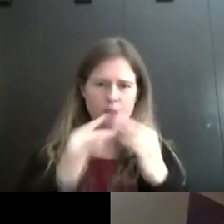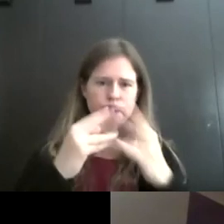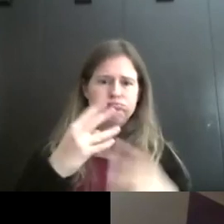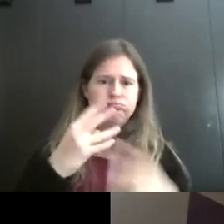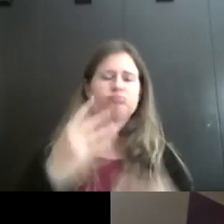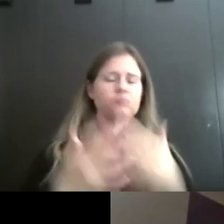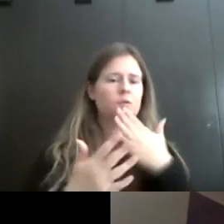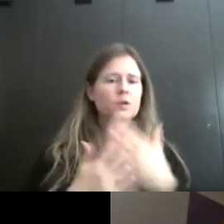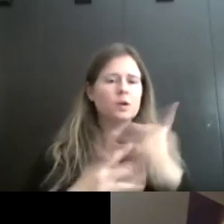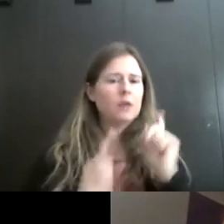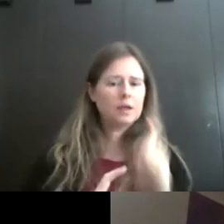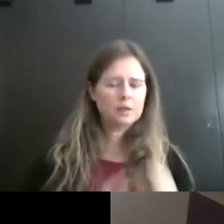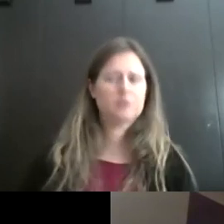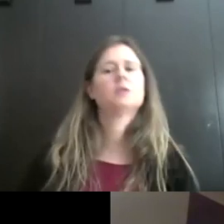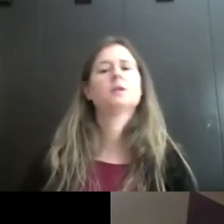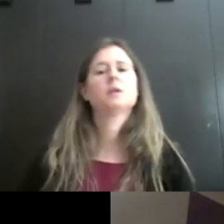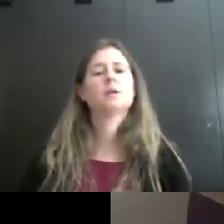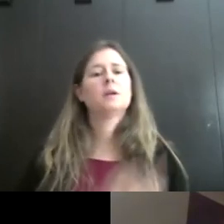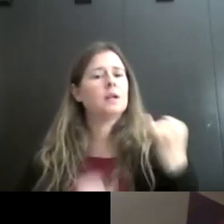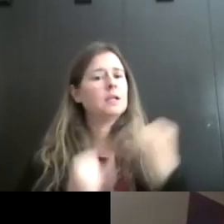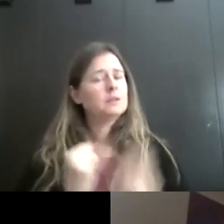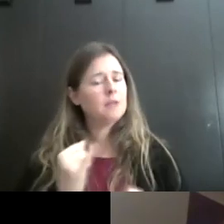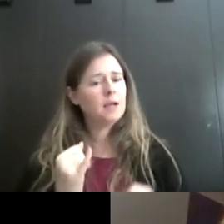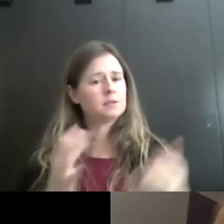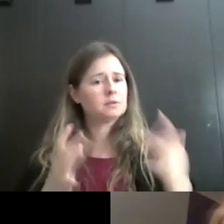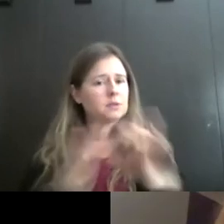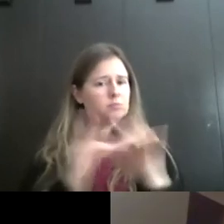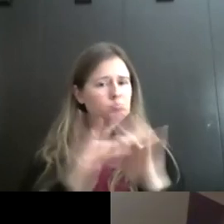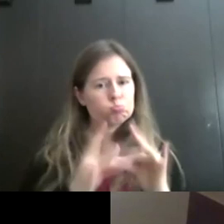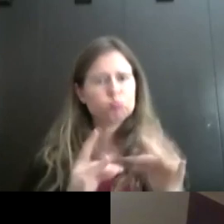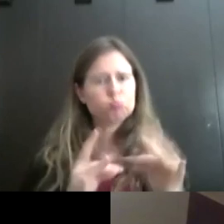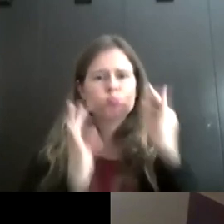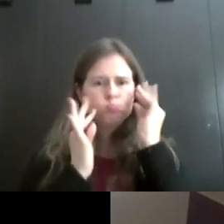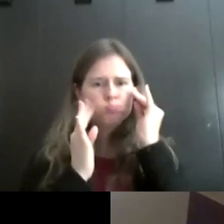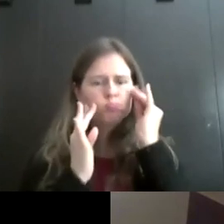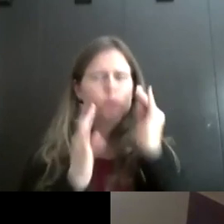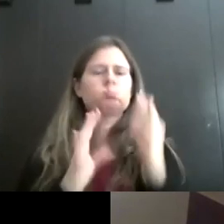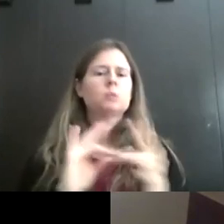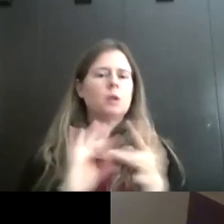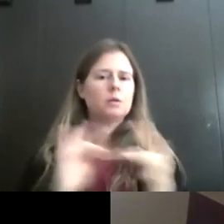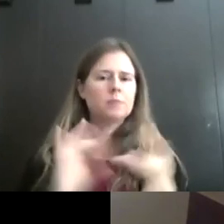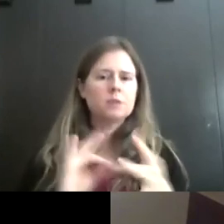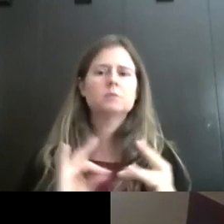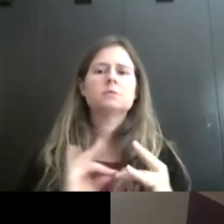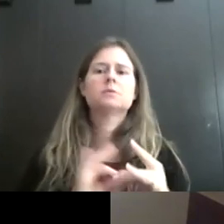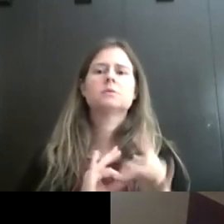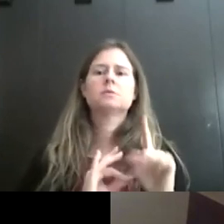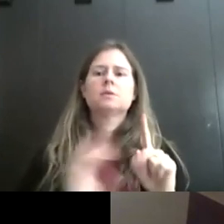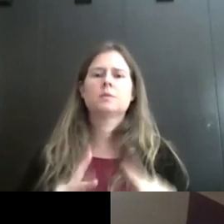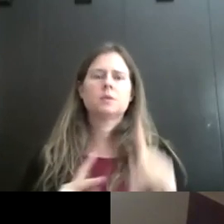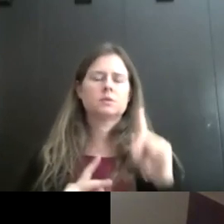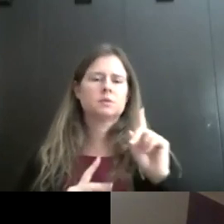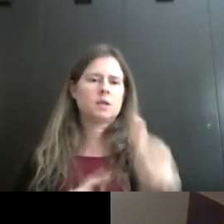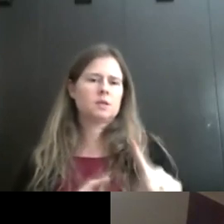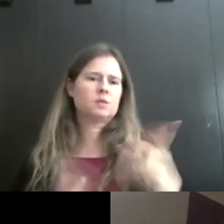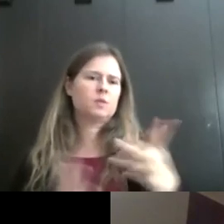to. Any last thoughts? Any last thoughts for us? Someone asked, what dreams do you have for the